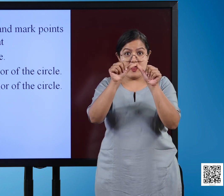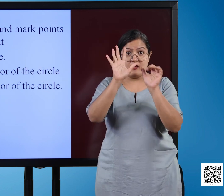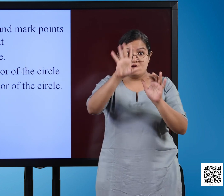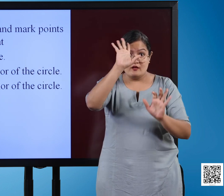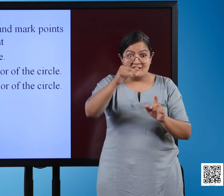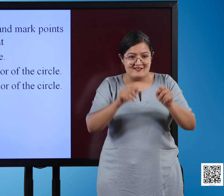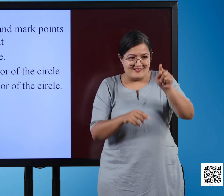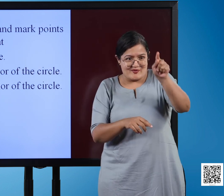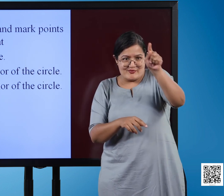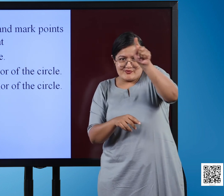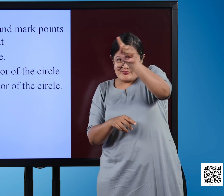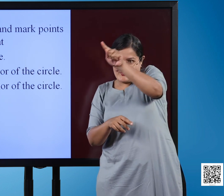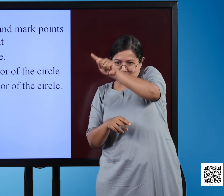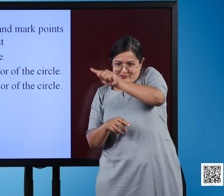A is on the circle.